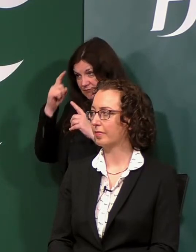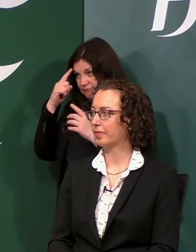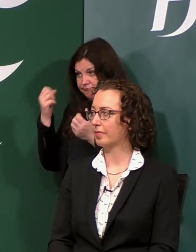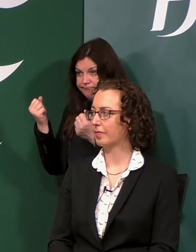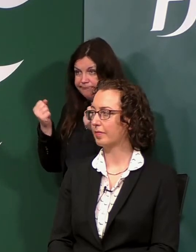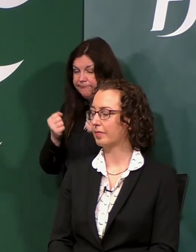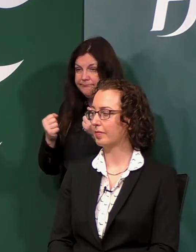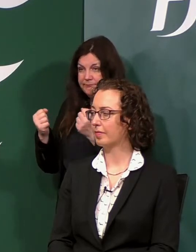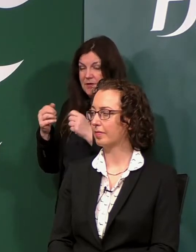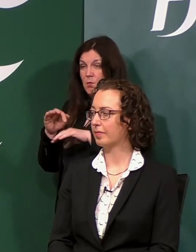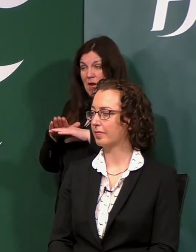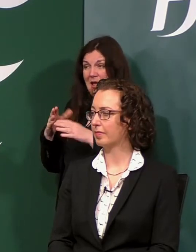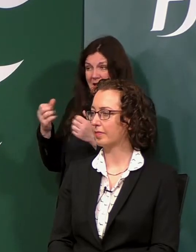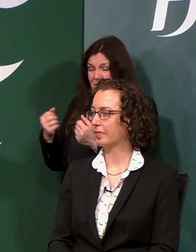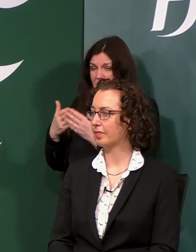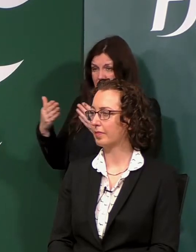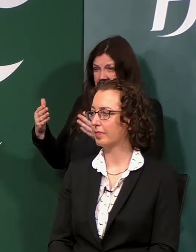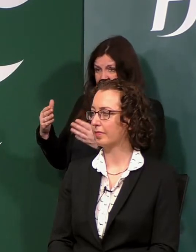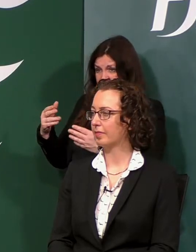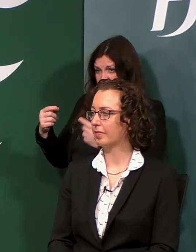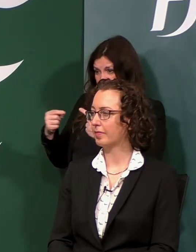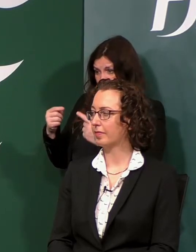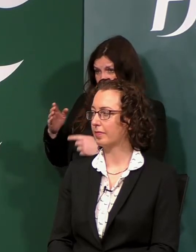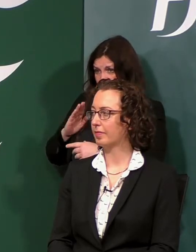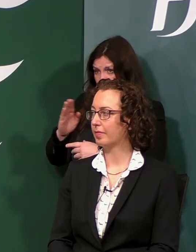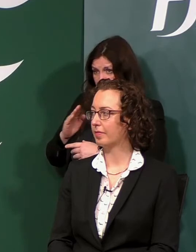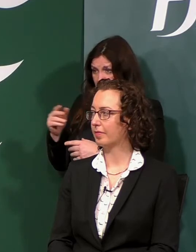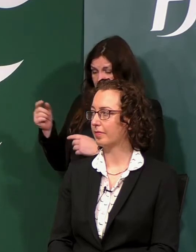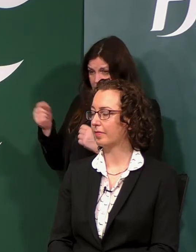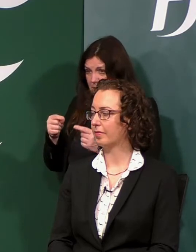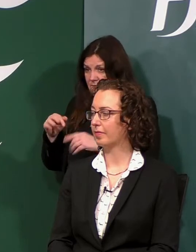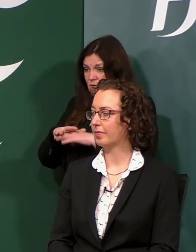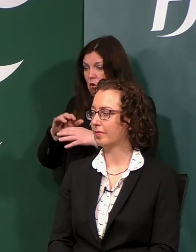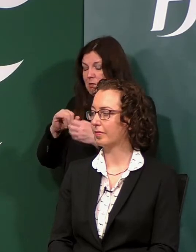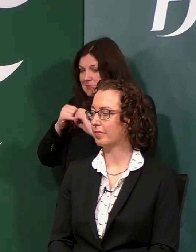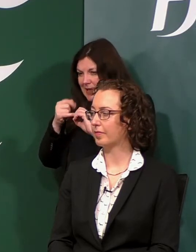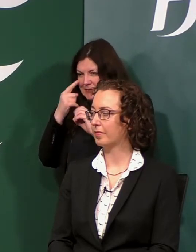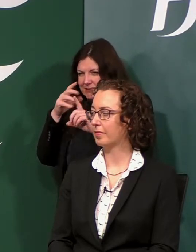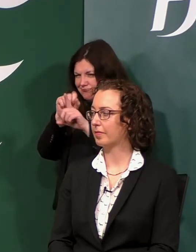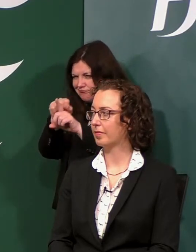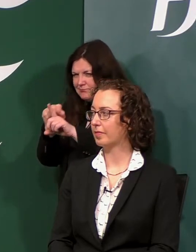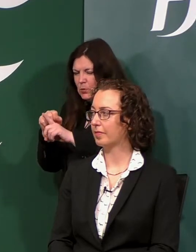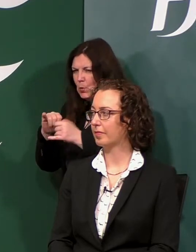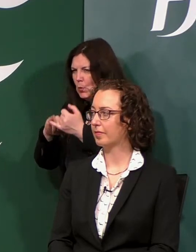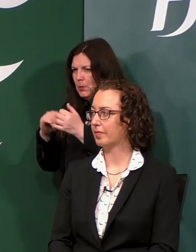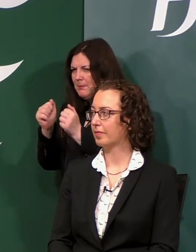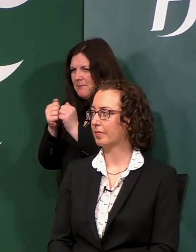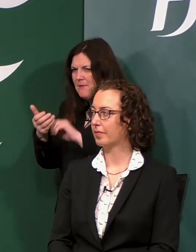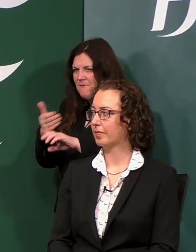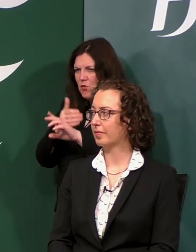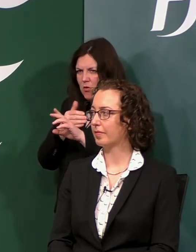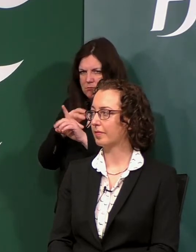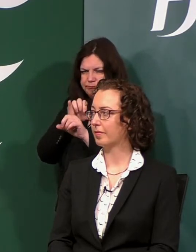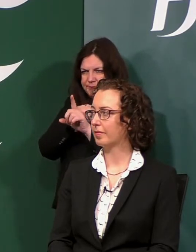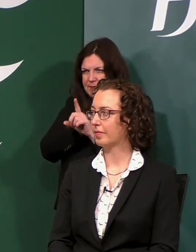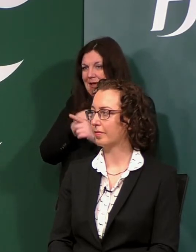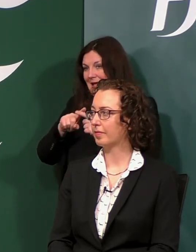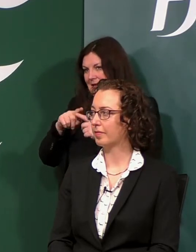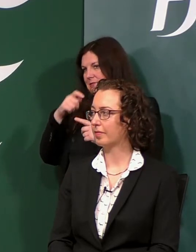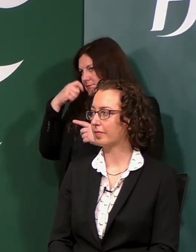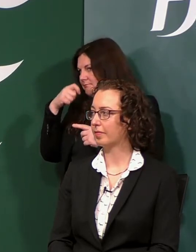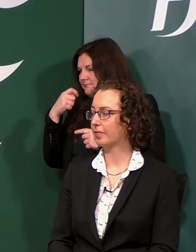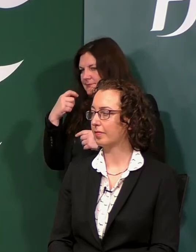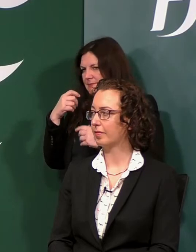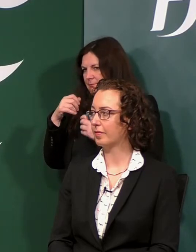significant input from the Defence Forces across testing, tracing and vaccines. That's been supplemented. Secondly, we're also getting support from other public and civil service bodies